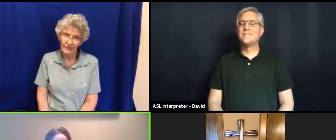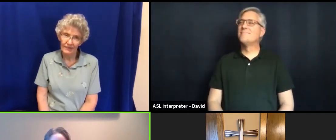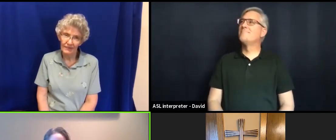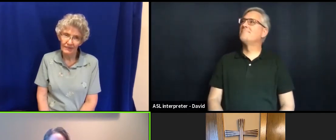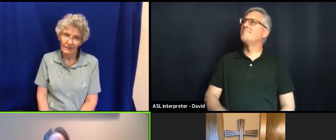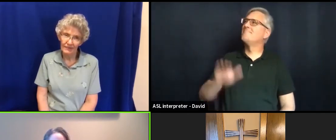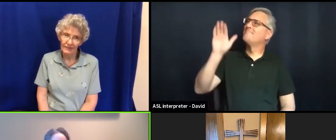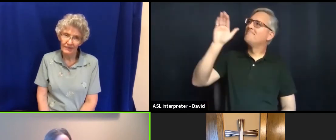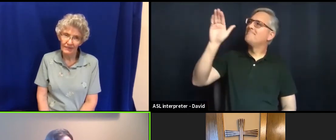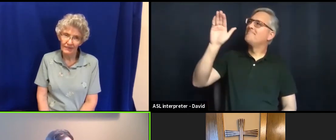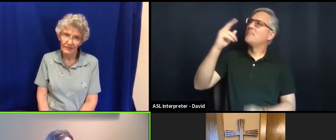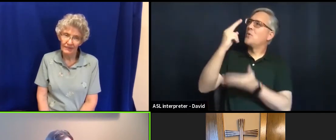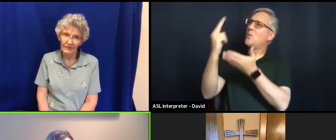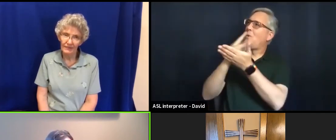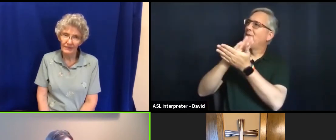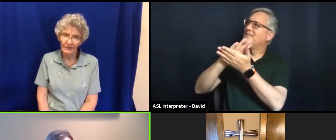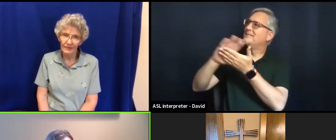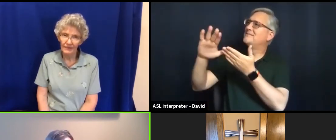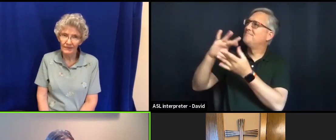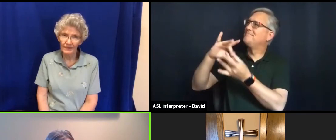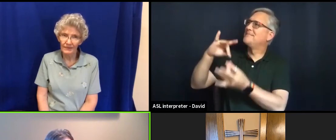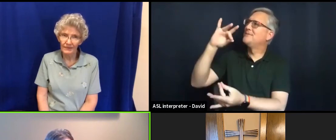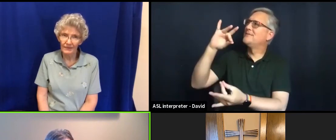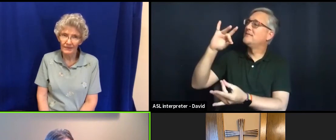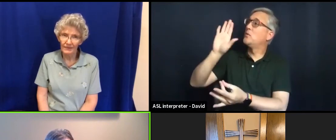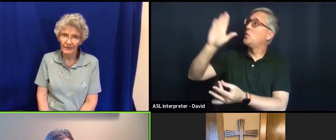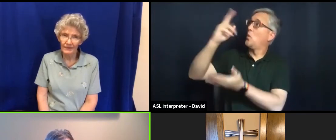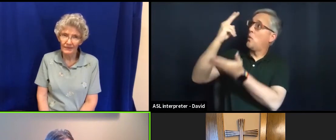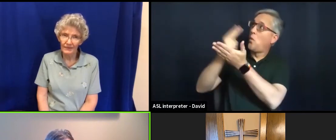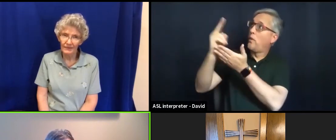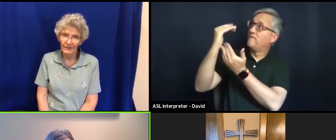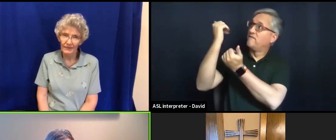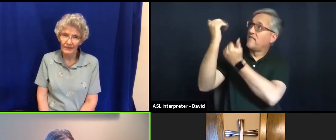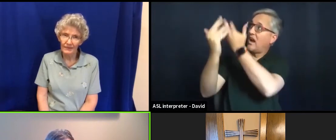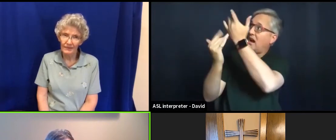Holy Spirit, kindle in us your holy fire.